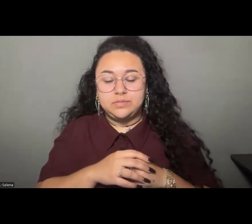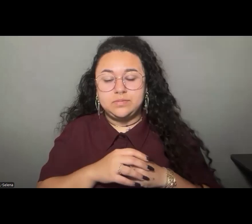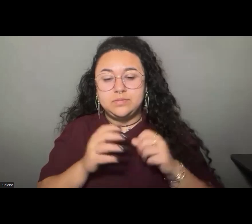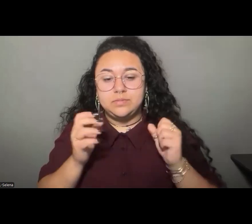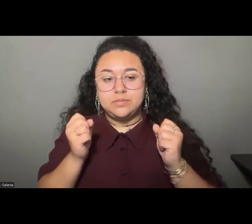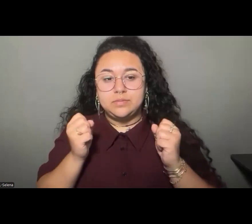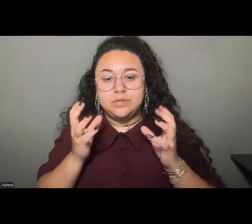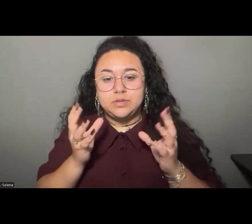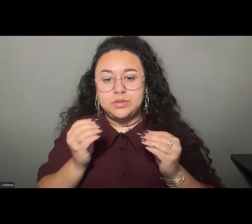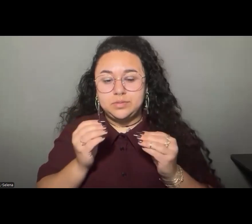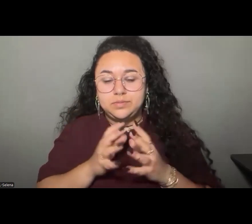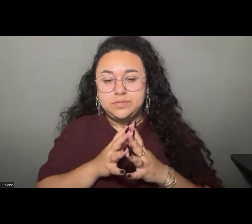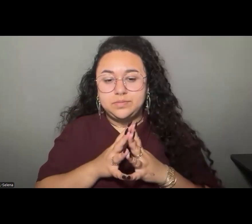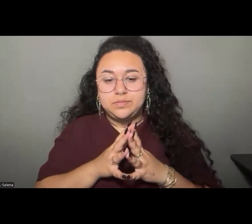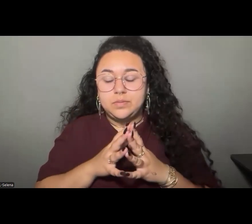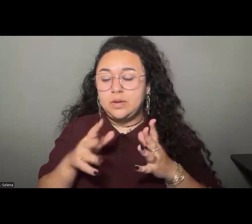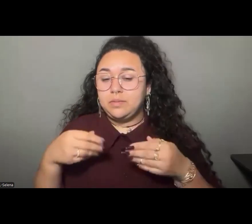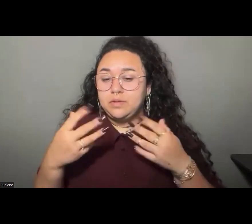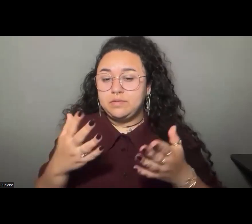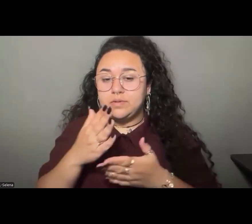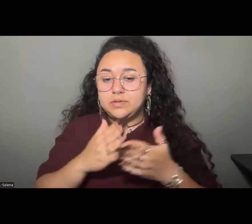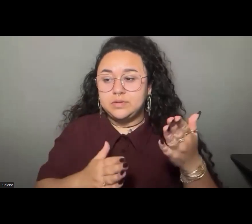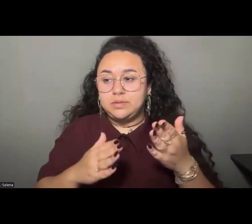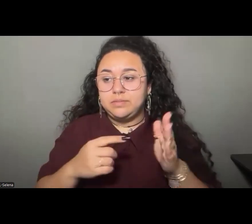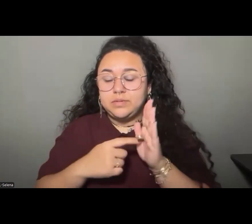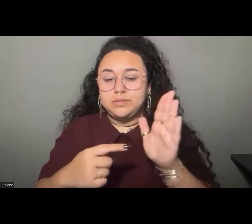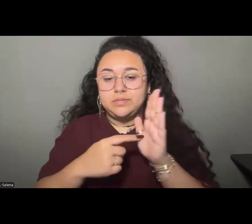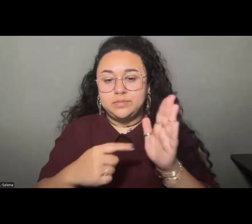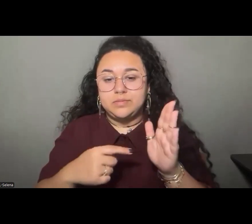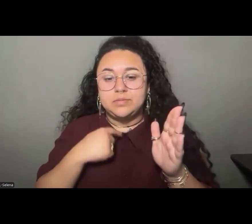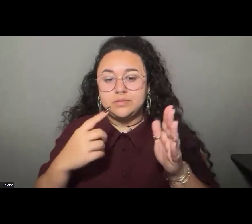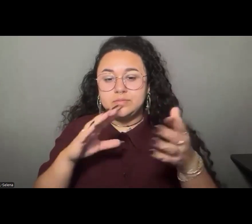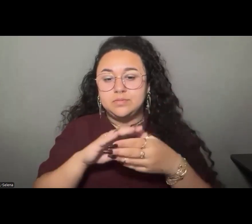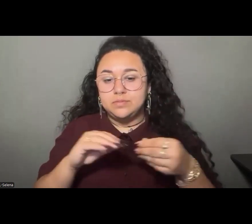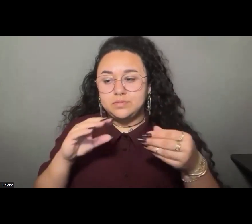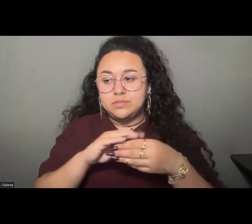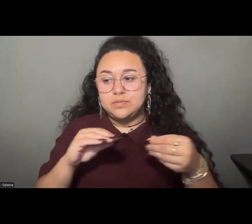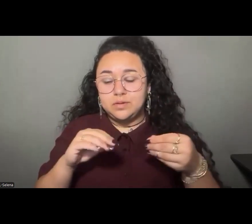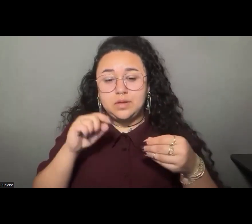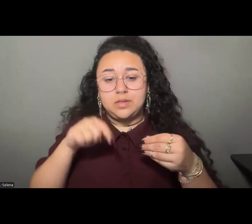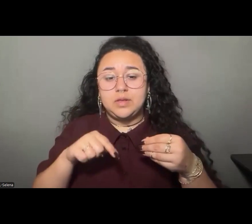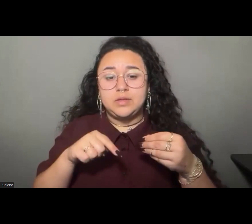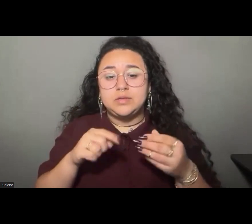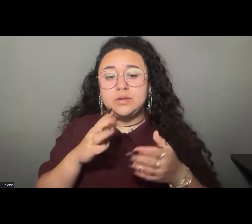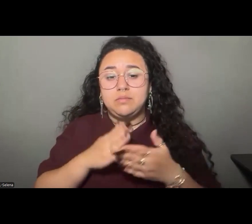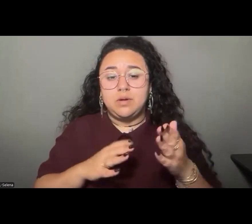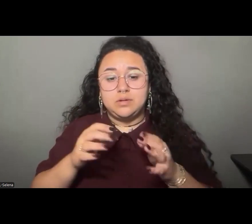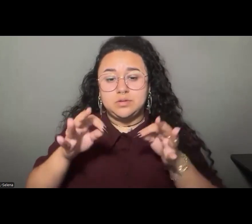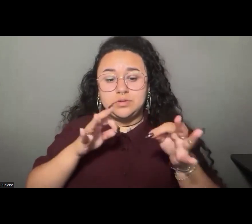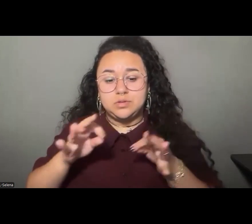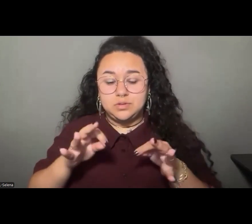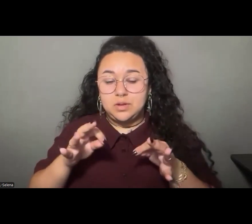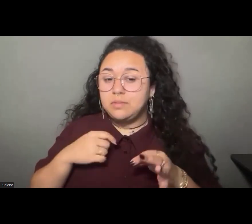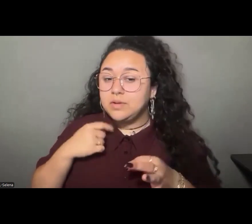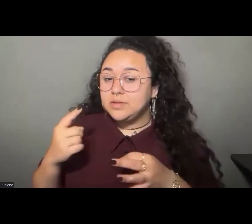So, I'm going to give you some examples and tell some stories. And this is the bit in the description where I was like, I'm going to tell the story